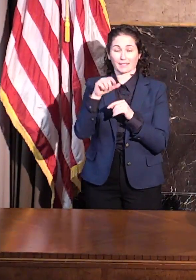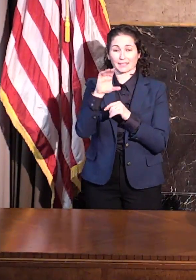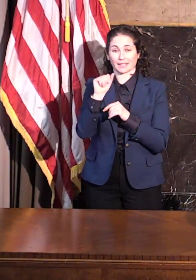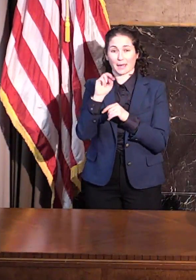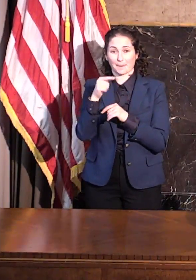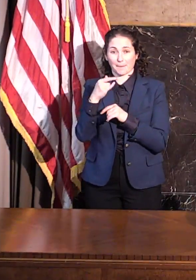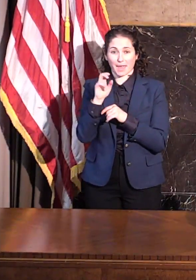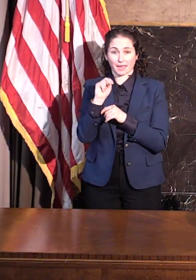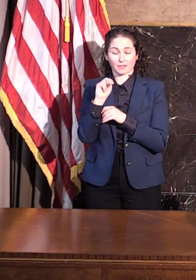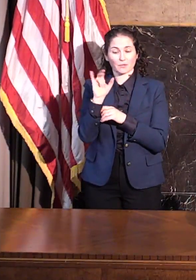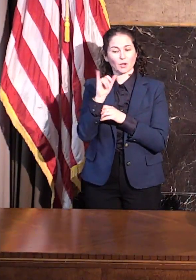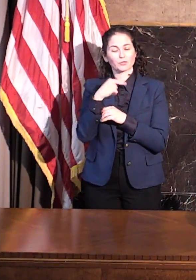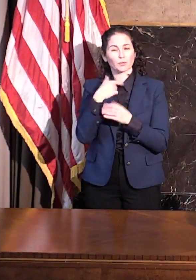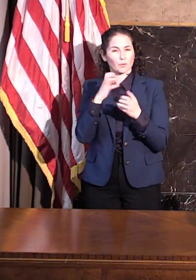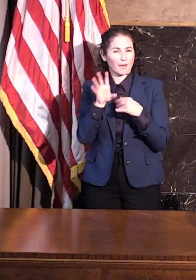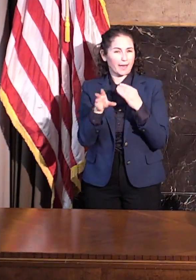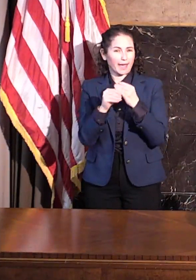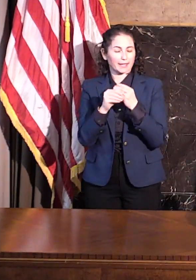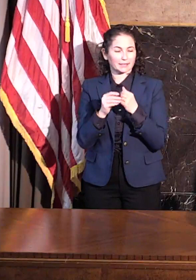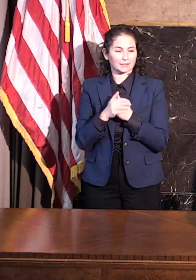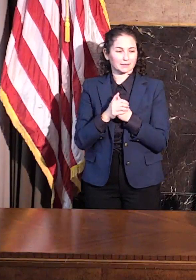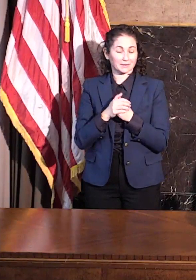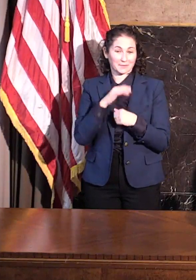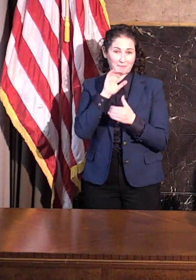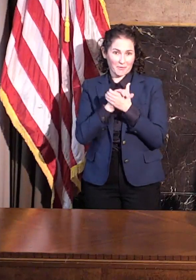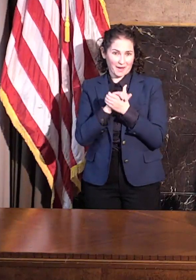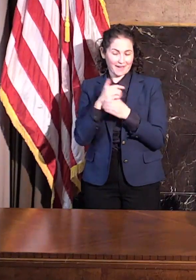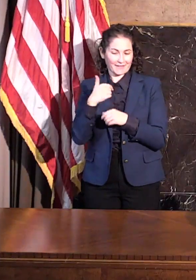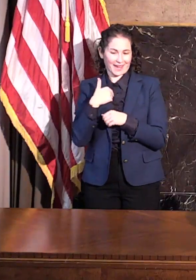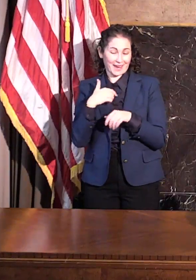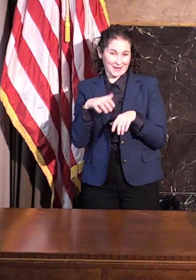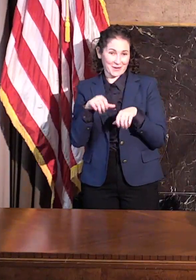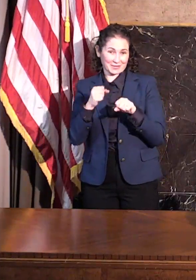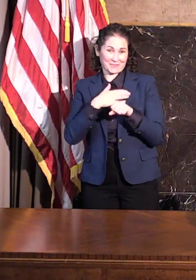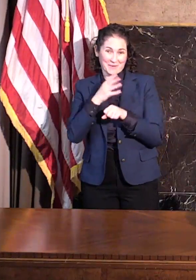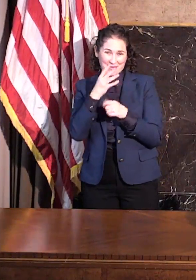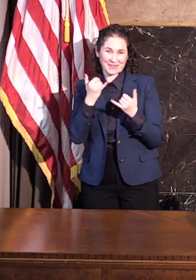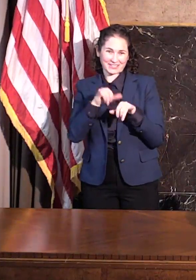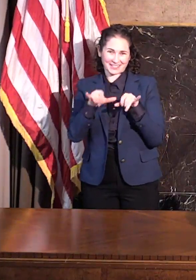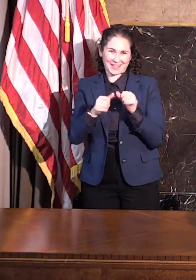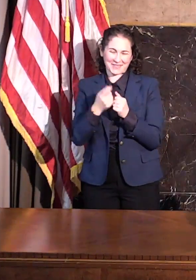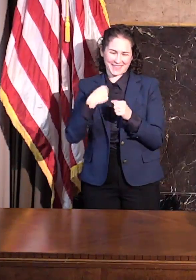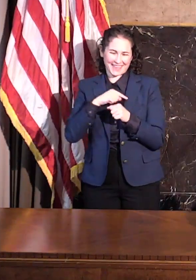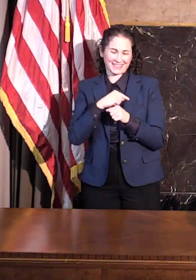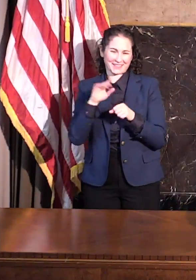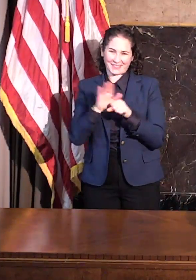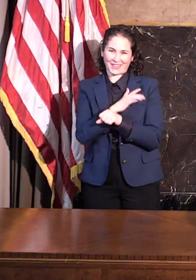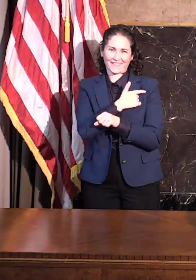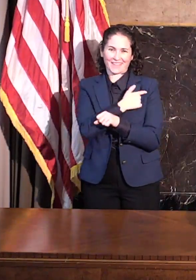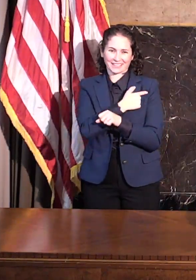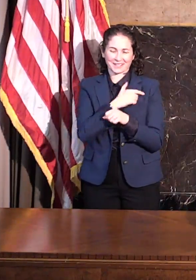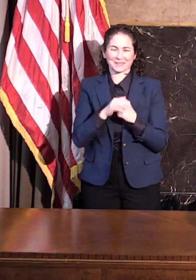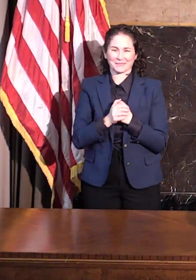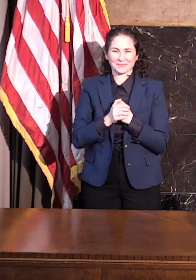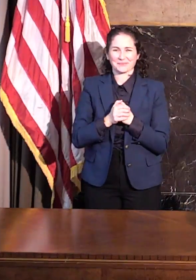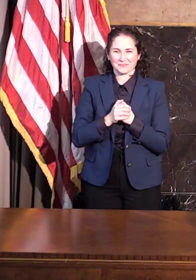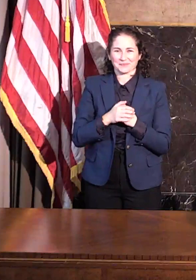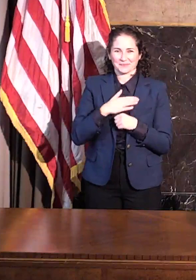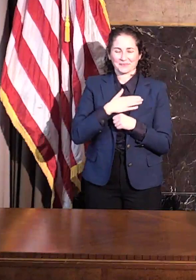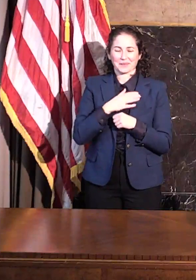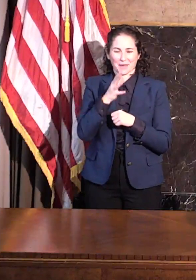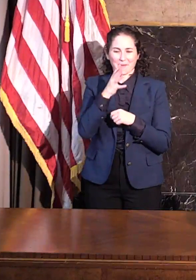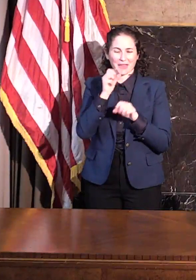Thank you, Governor. Thank you for your leadership. Good afternoon, everyone. Very excited to be sharing with you what the governor